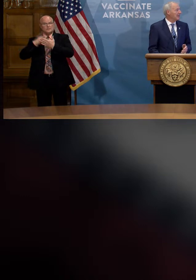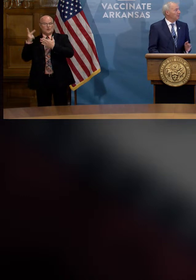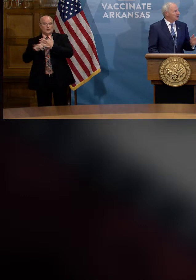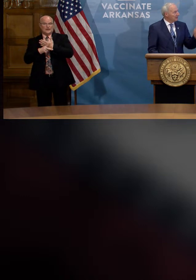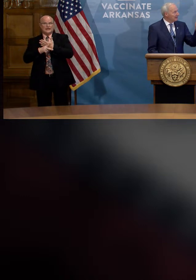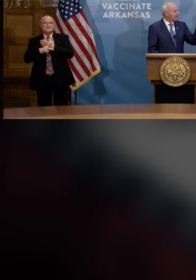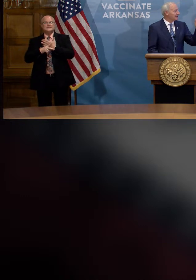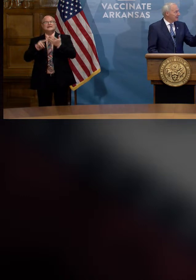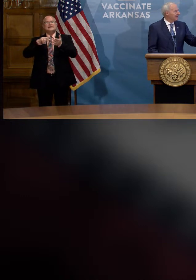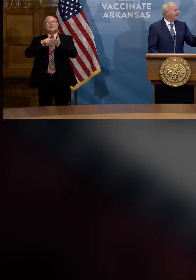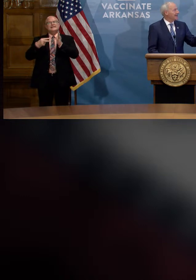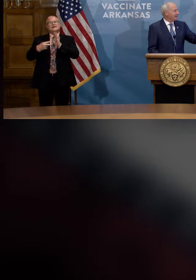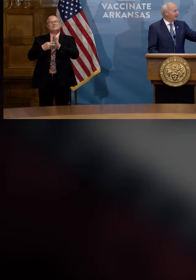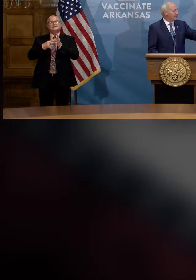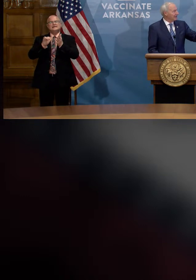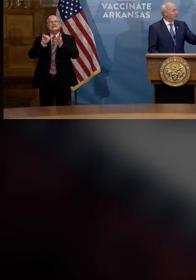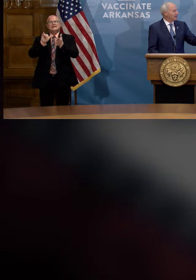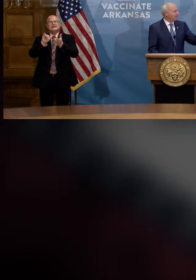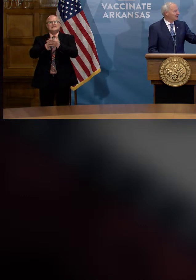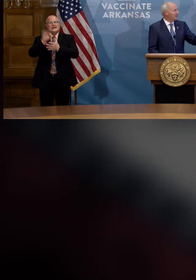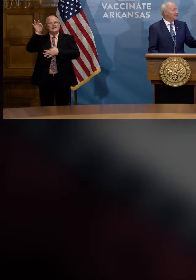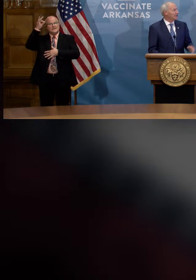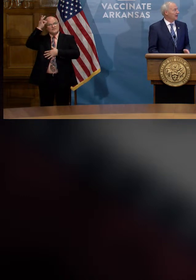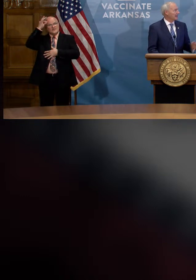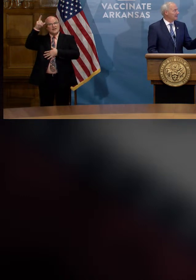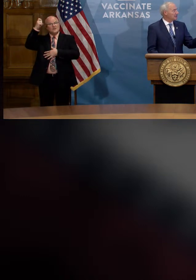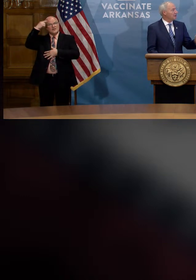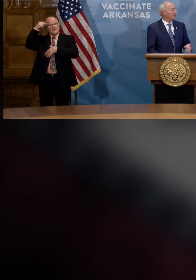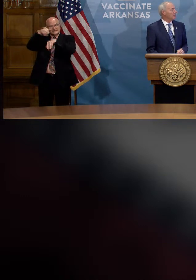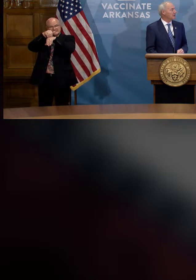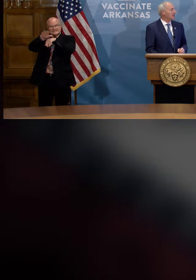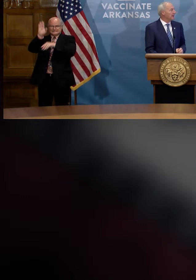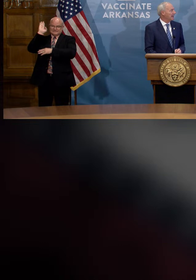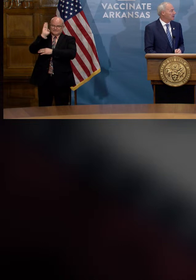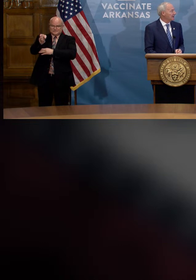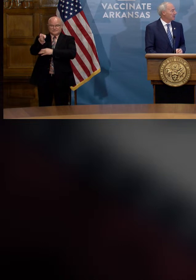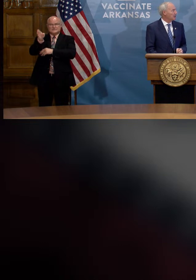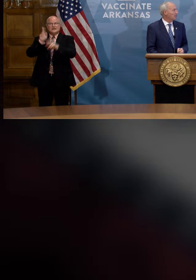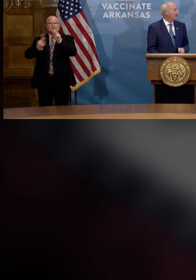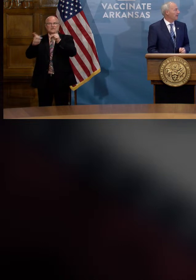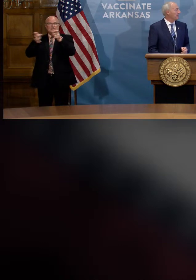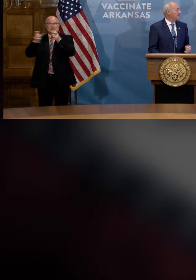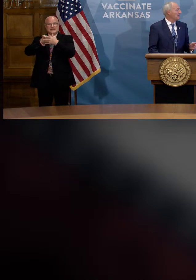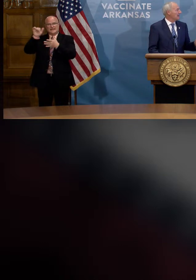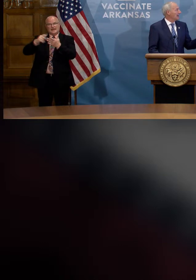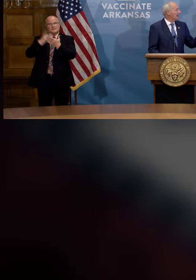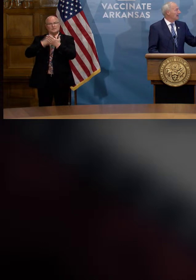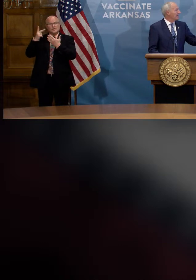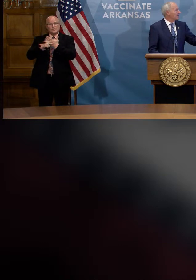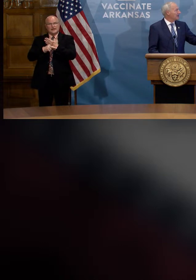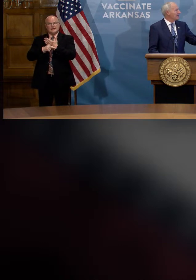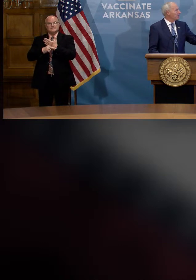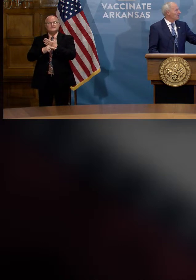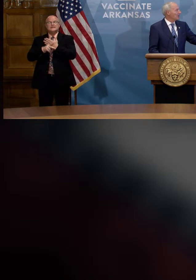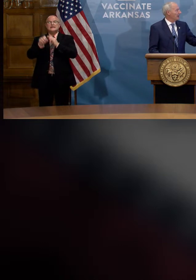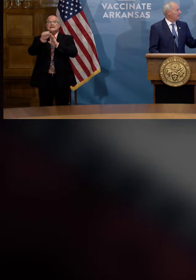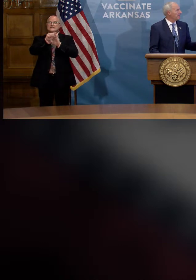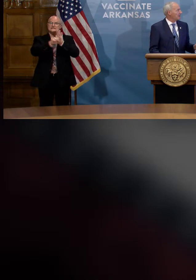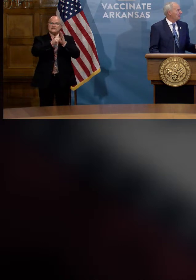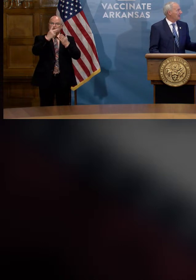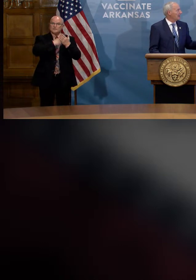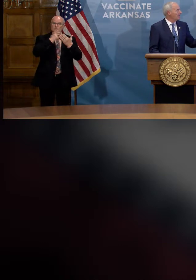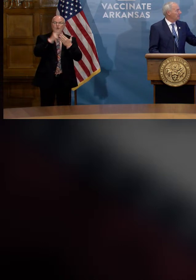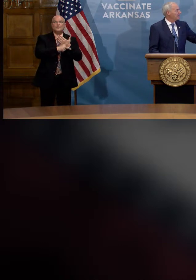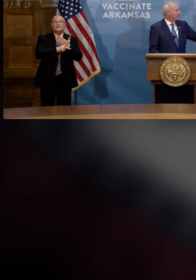program, which means that the federal government sends it directly to those that are managing that program. In the state